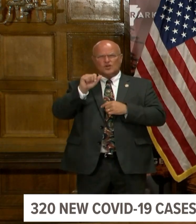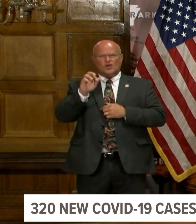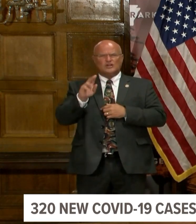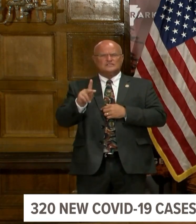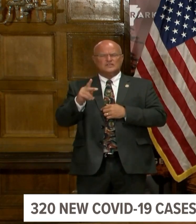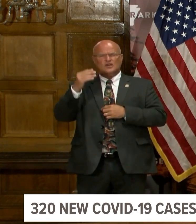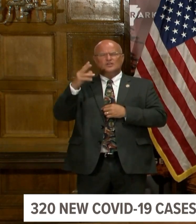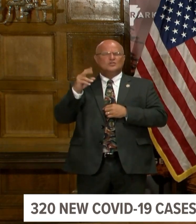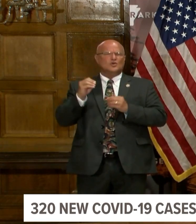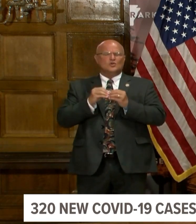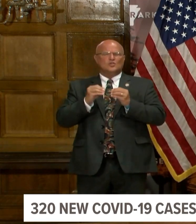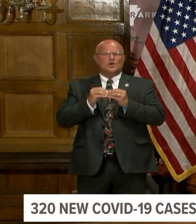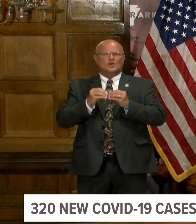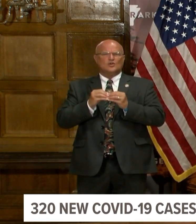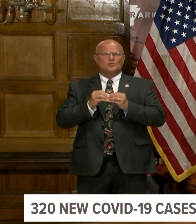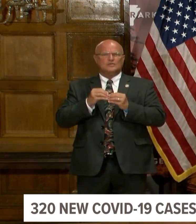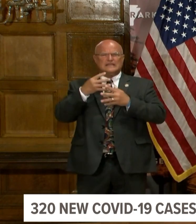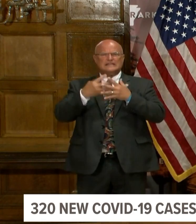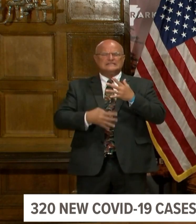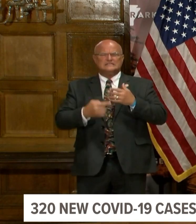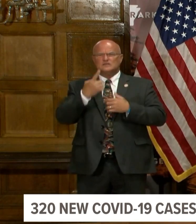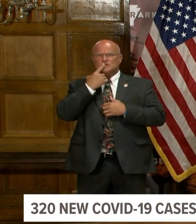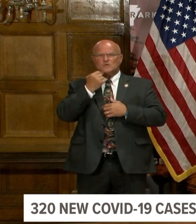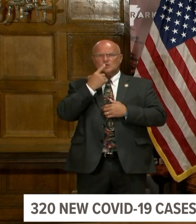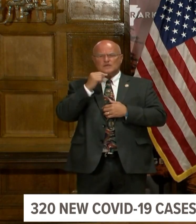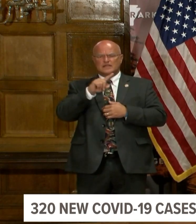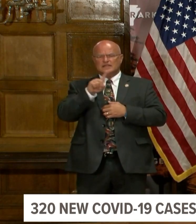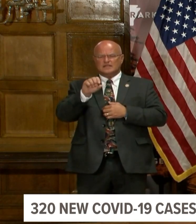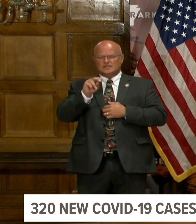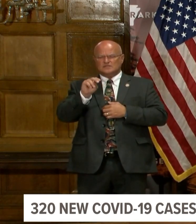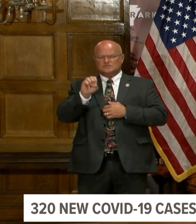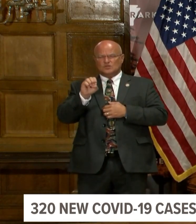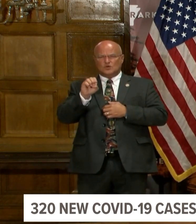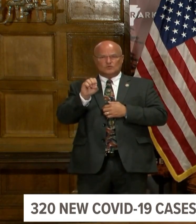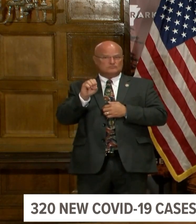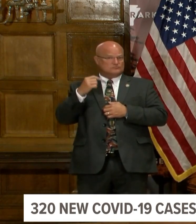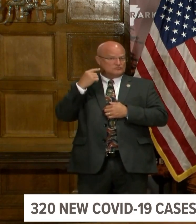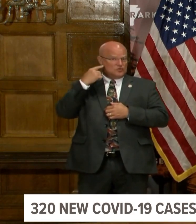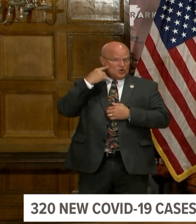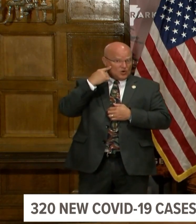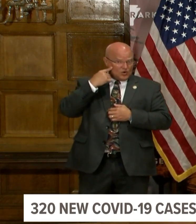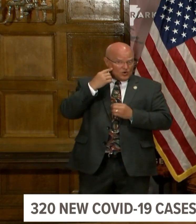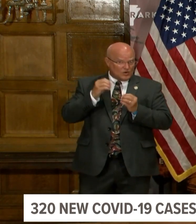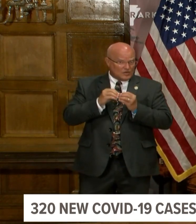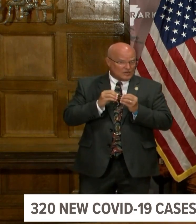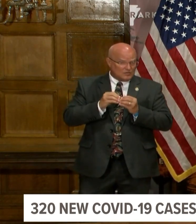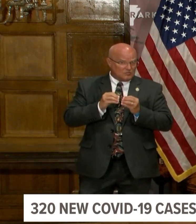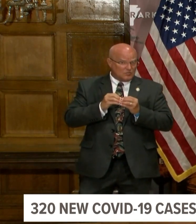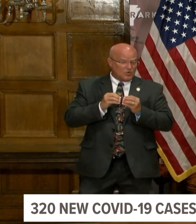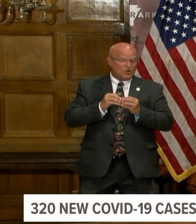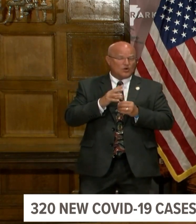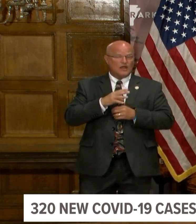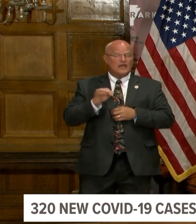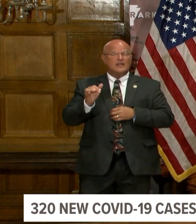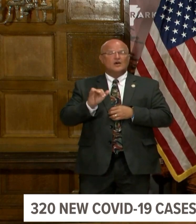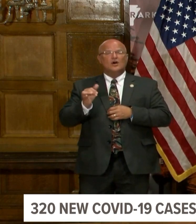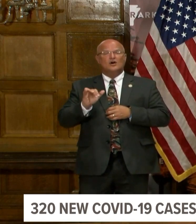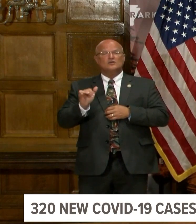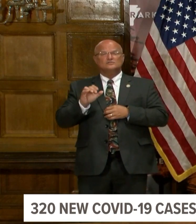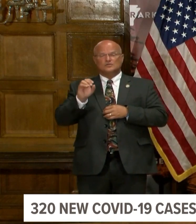Arkansas to no longer be listed as a red zone. Have you gotten the latest report? What has it said? And